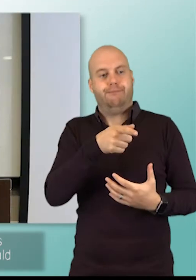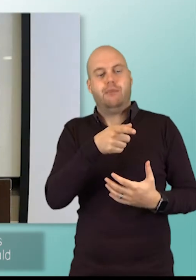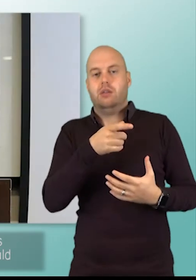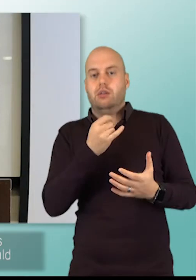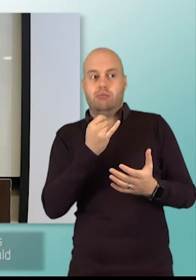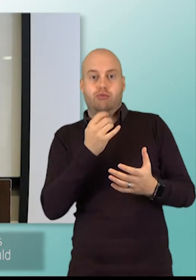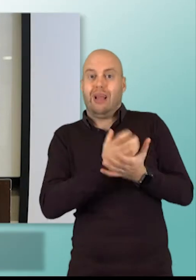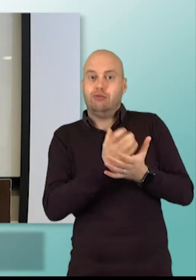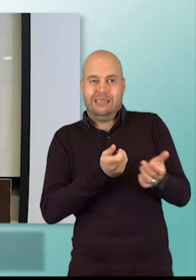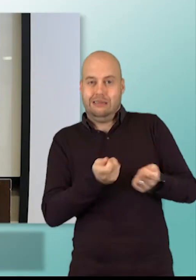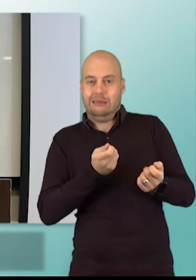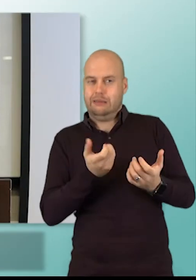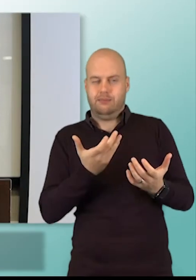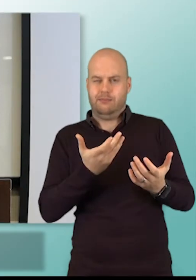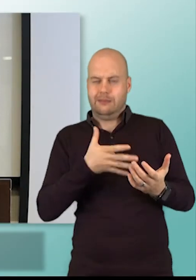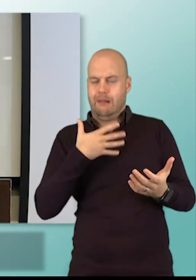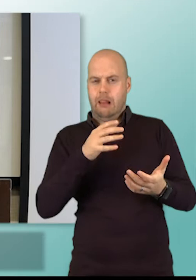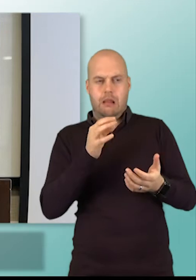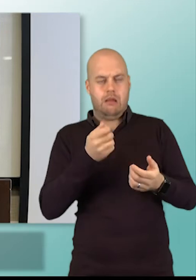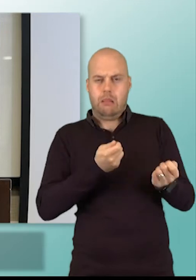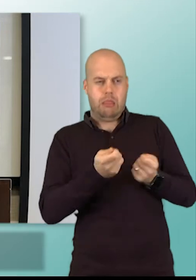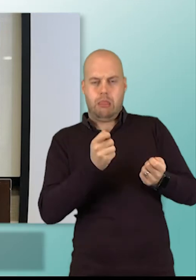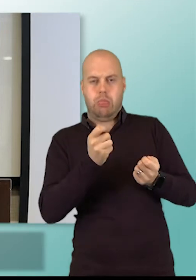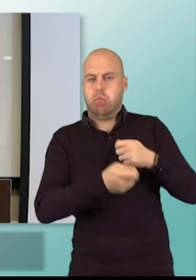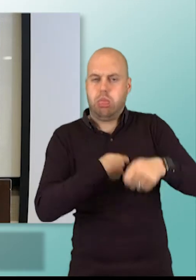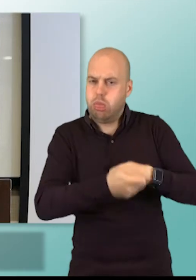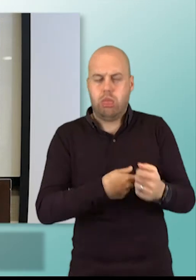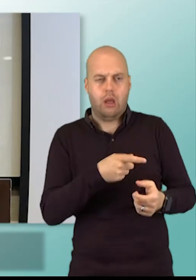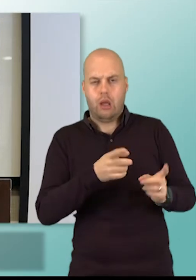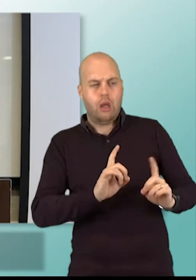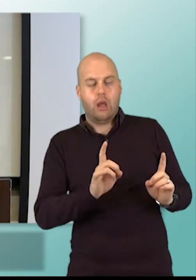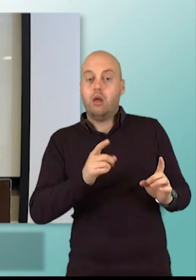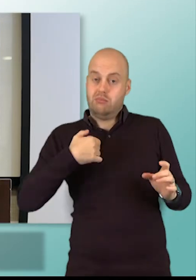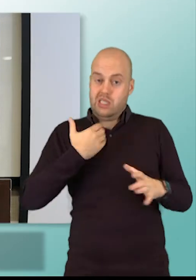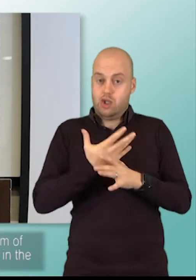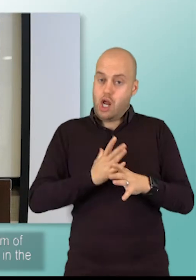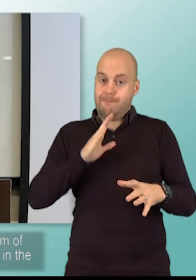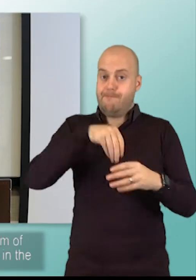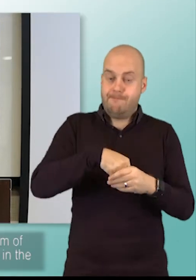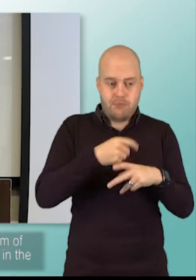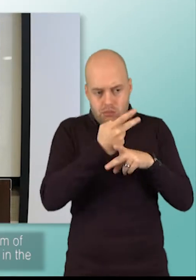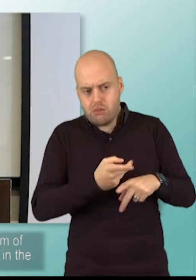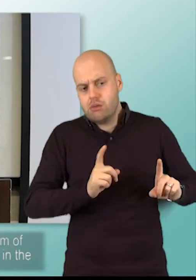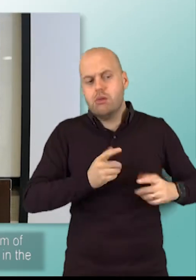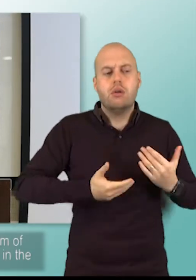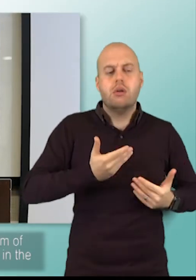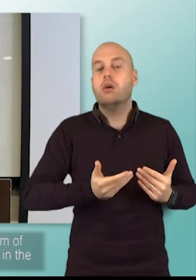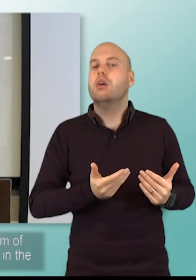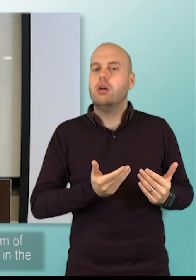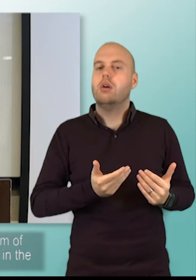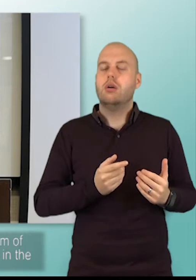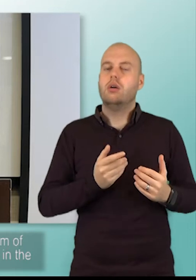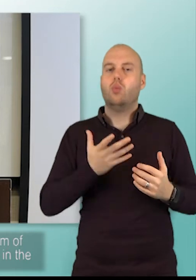charities, but we would far rather prevent those problems from happening in the first place. So we think we can add most